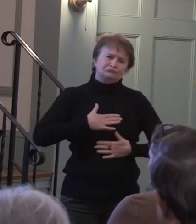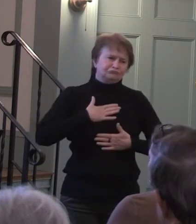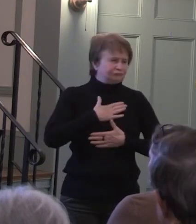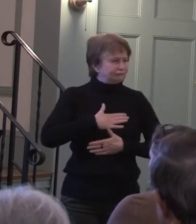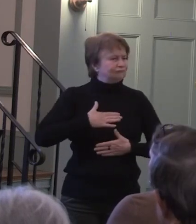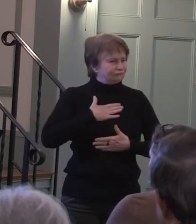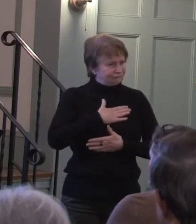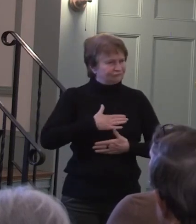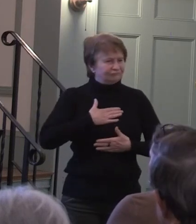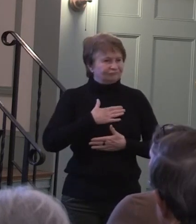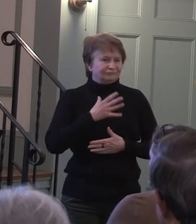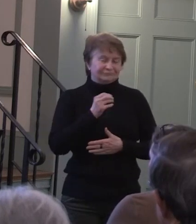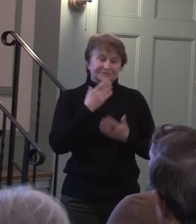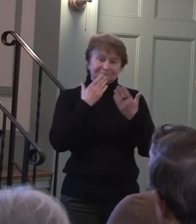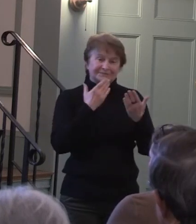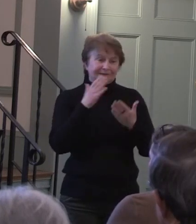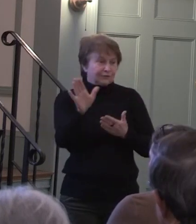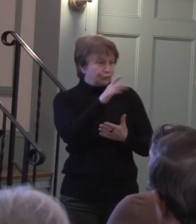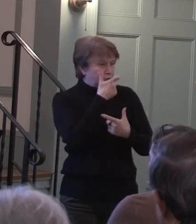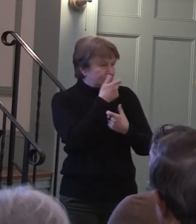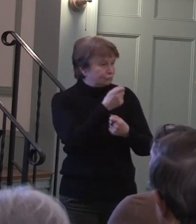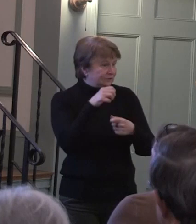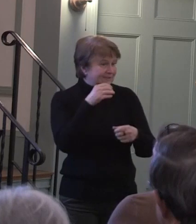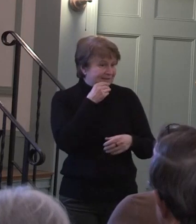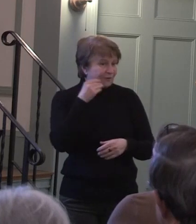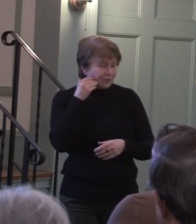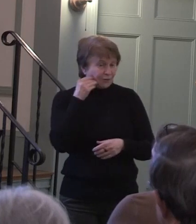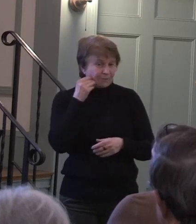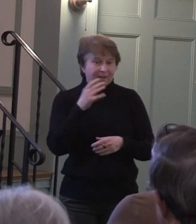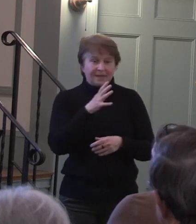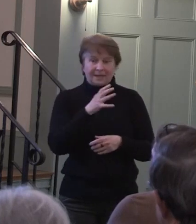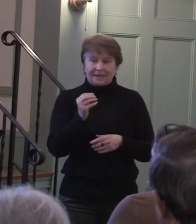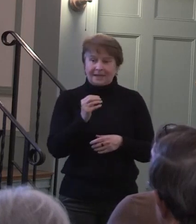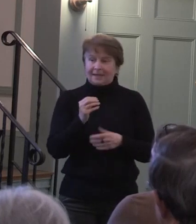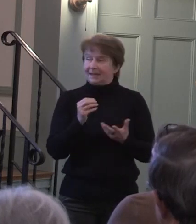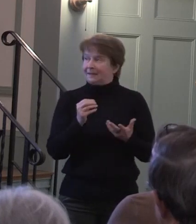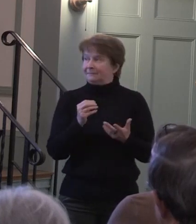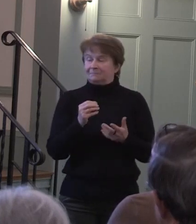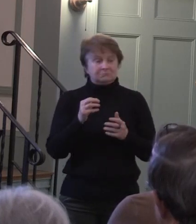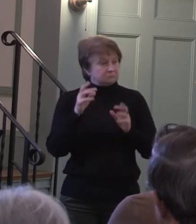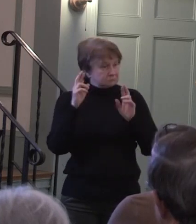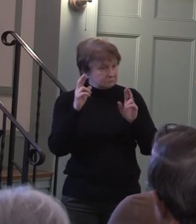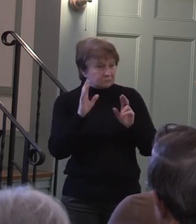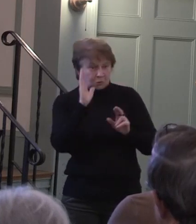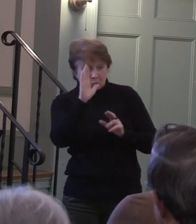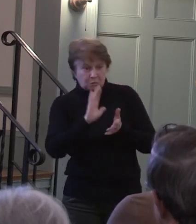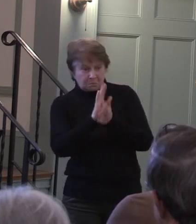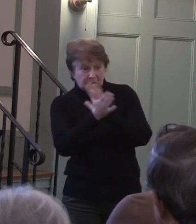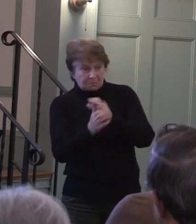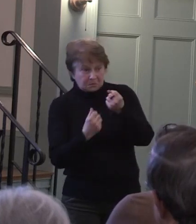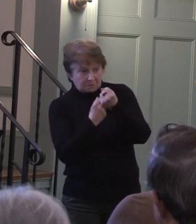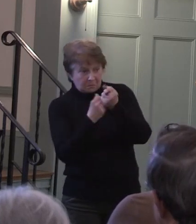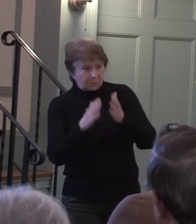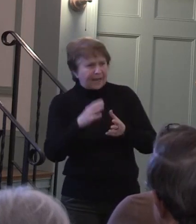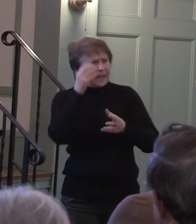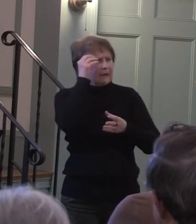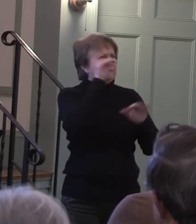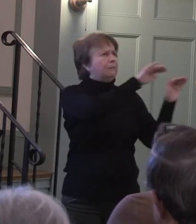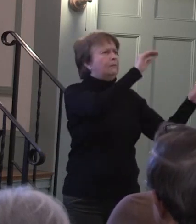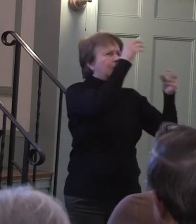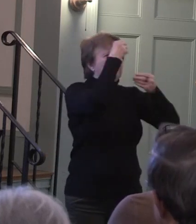this. And I thank you for your interest in the home. And I truly help you become a supporter of ours and let people know about